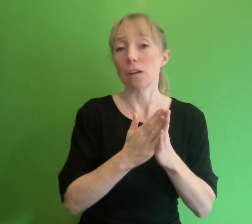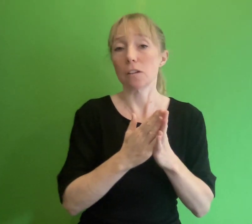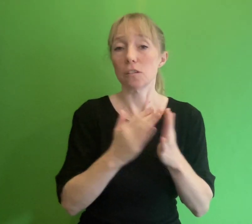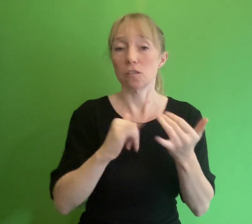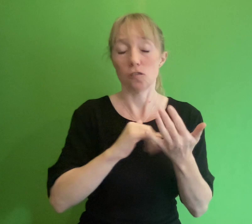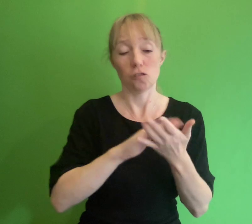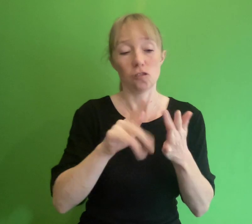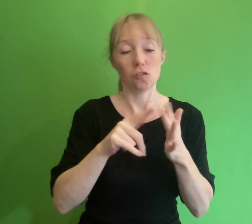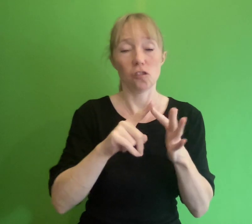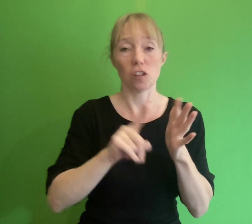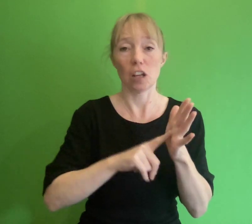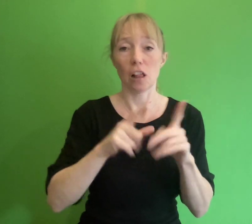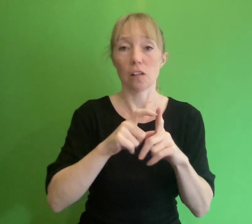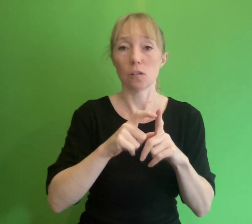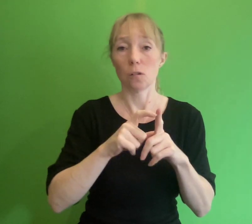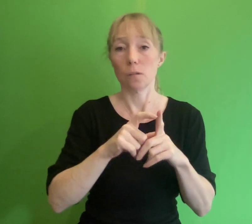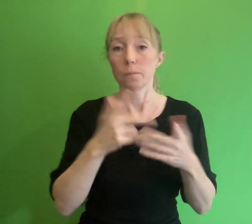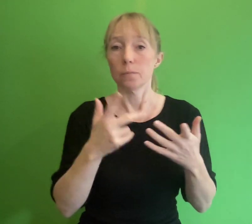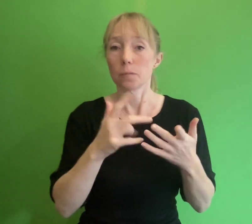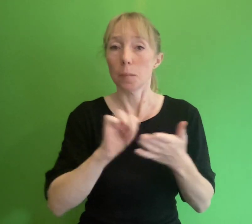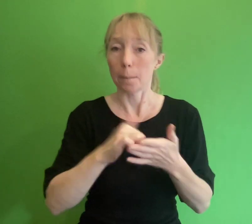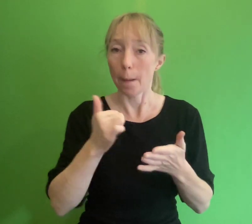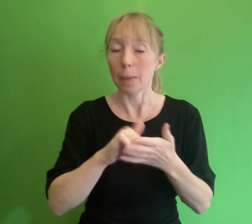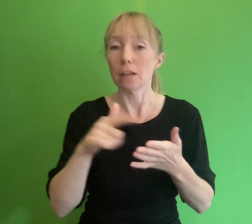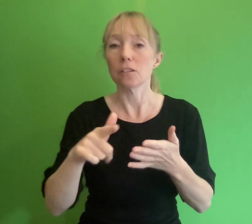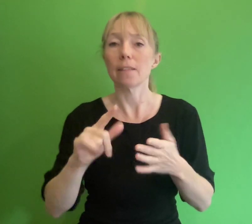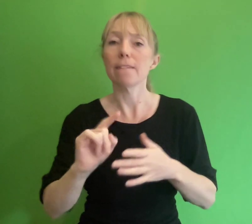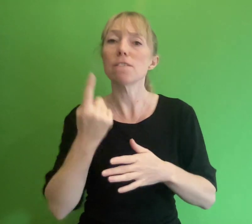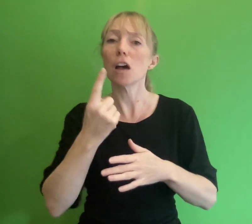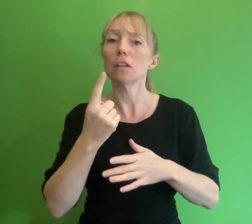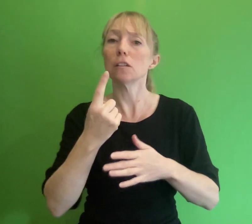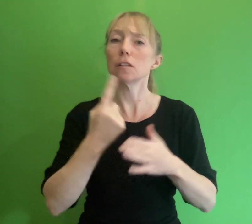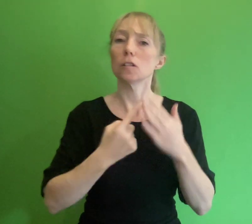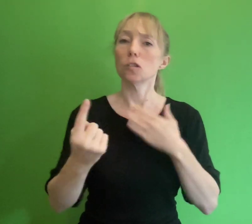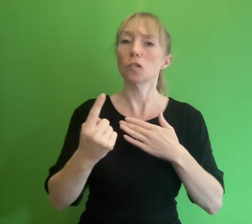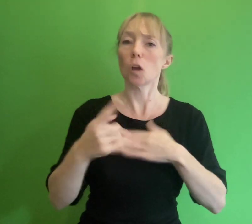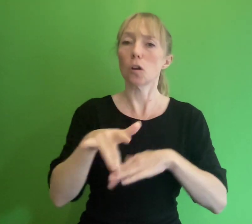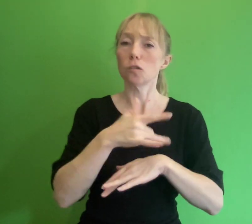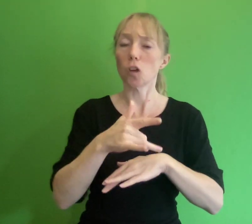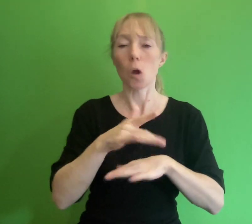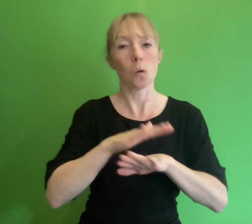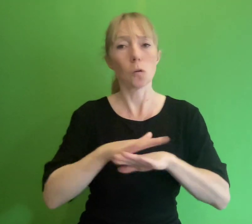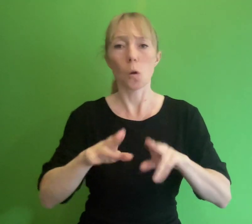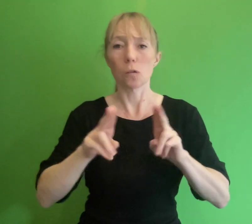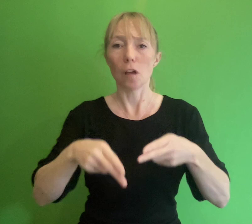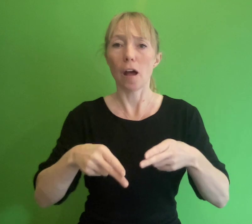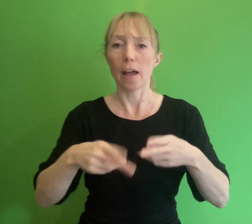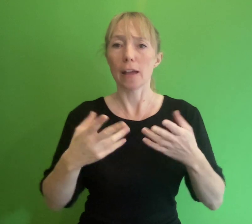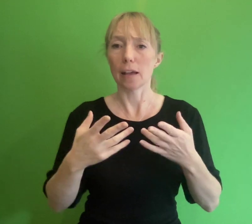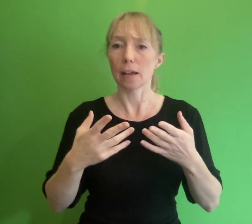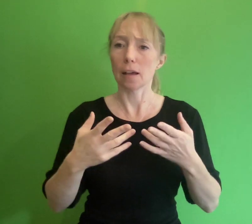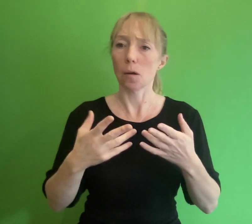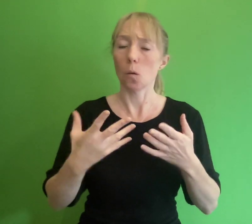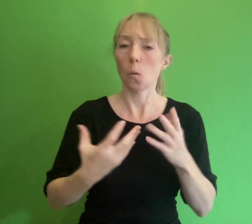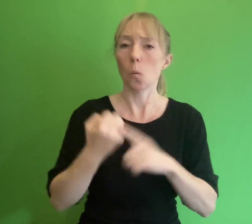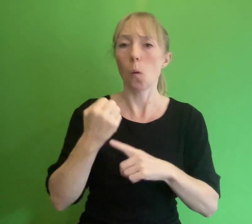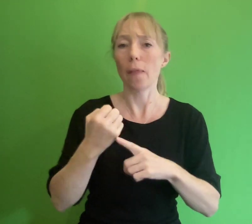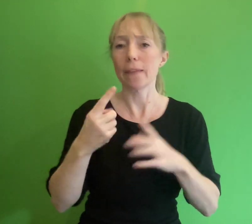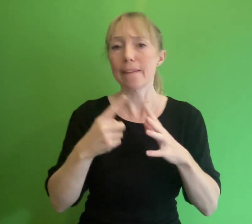Press, and their first solo show, Not Dying, won the Evening Standard Future Theatre Fund Award for Director Theatre